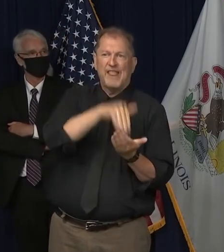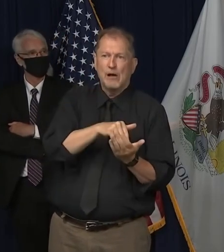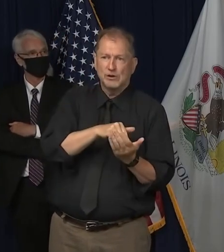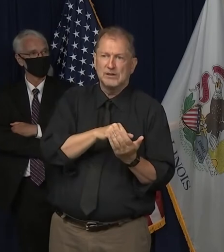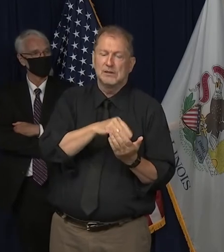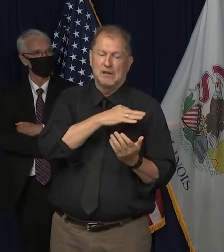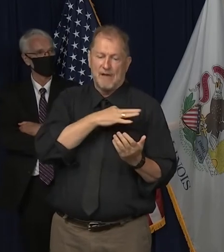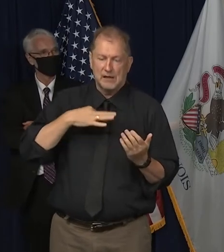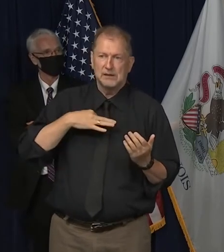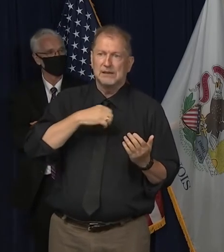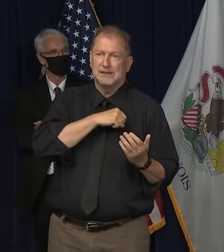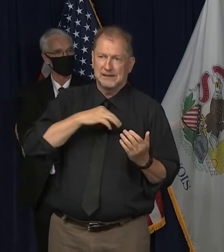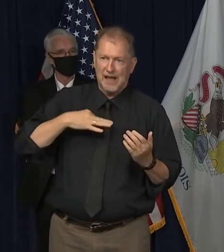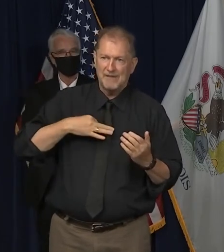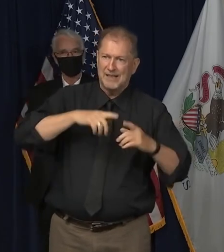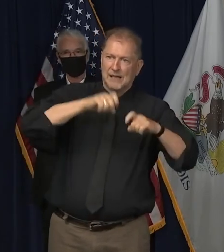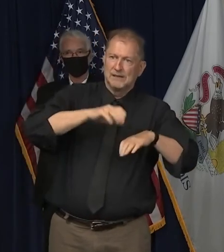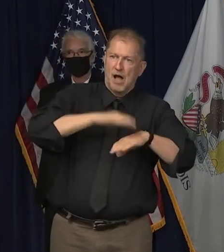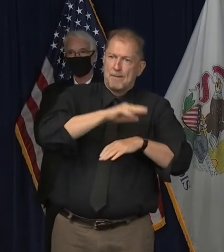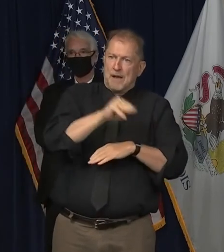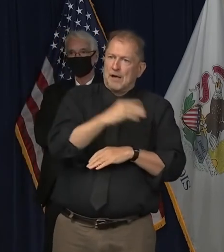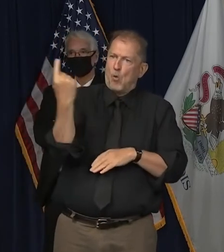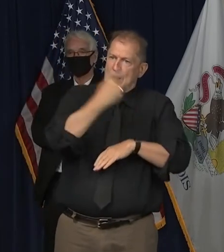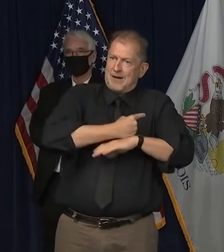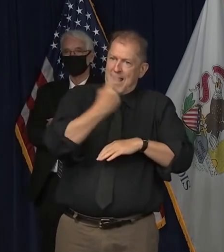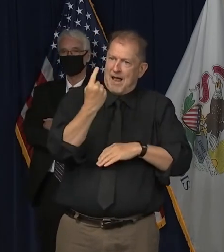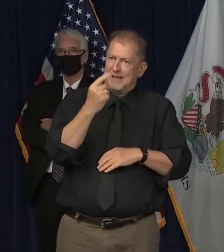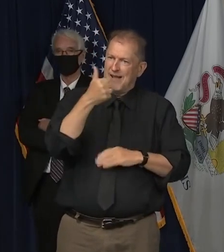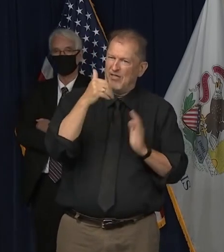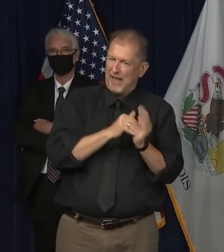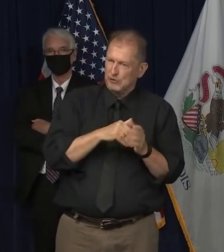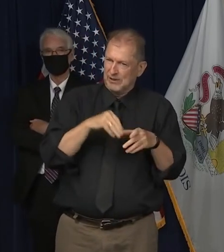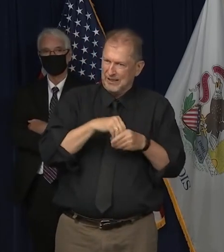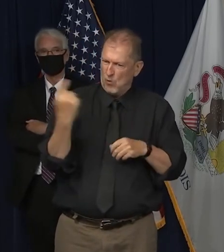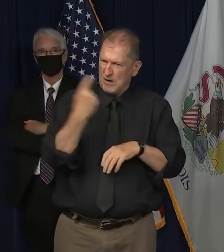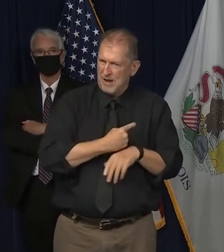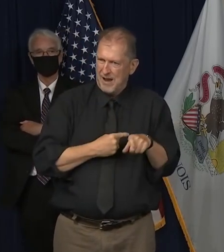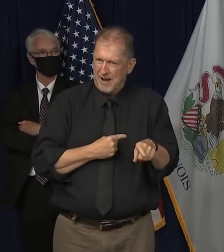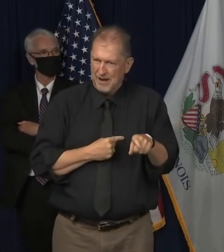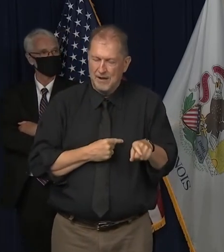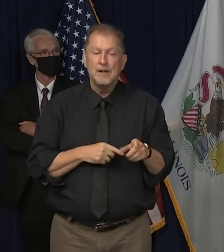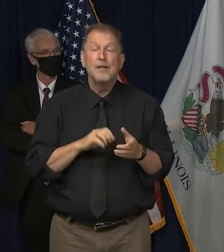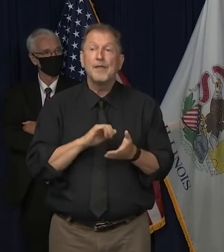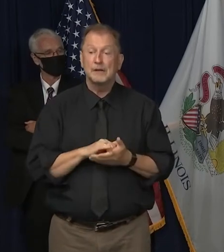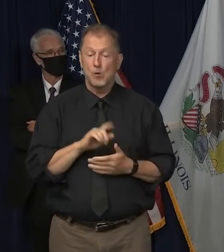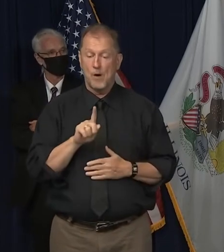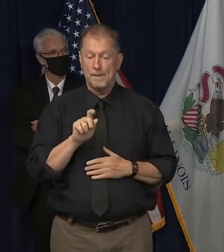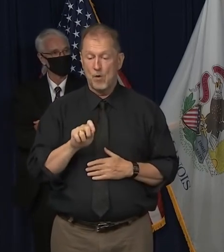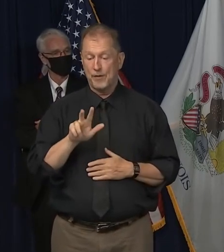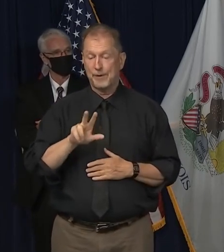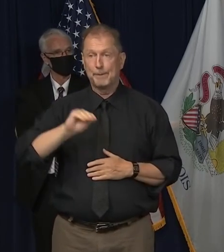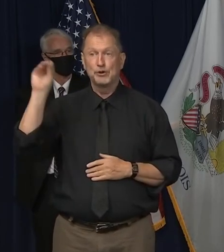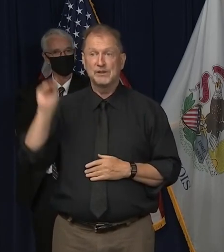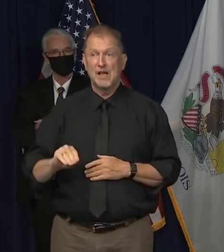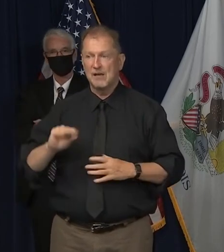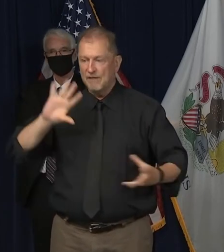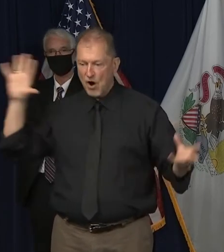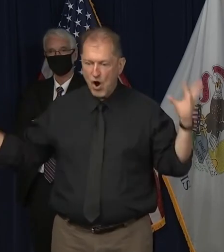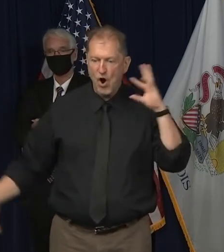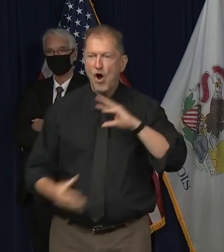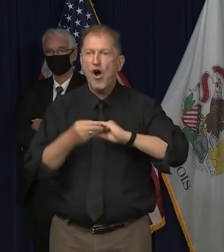faculty, staff tested on Monday alone. That accounted for about 1.3% of the total number of